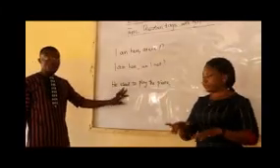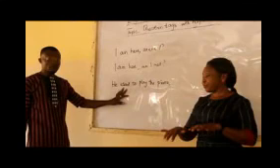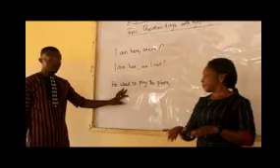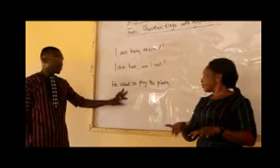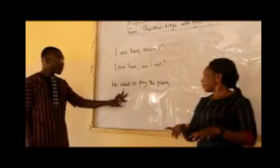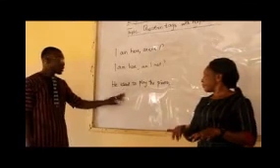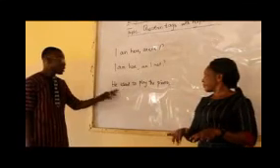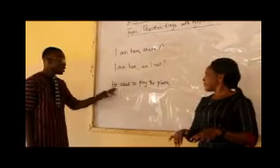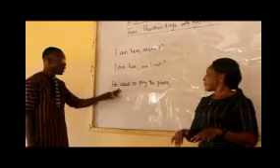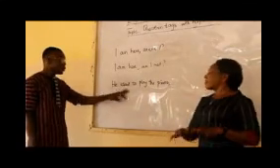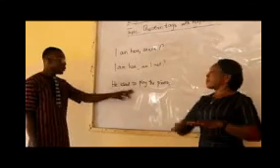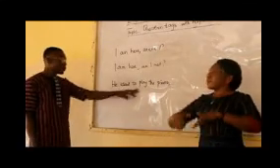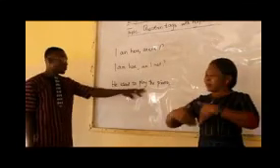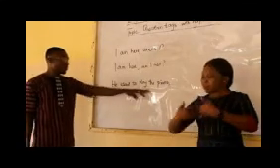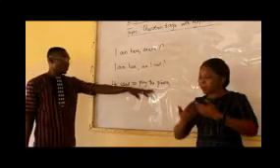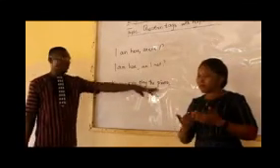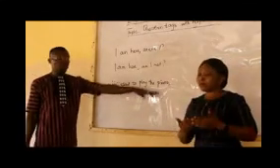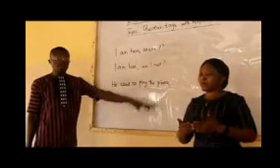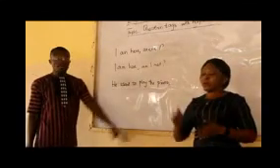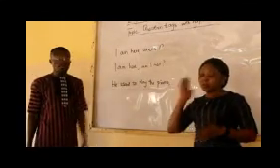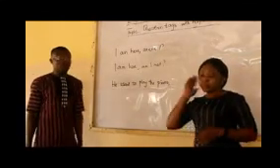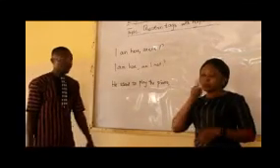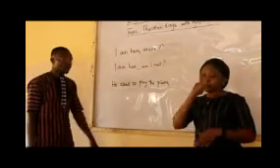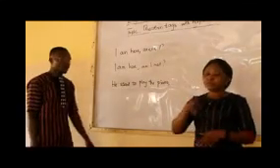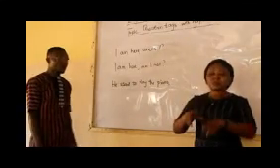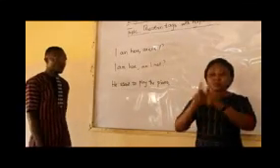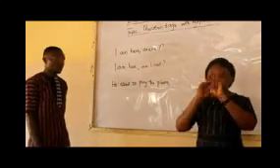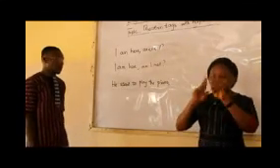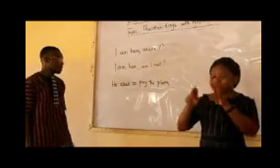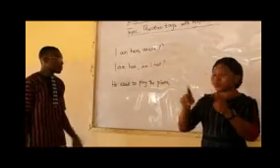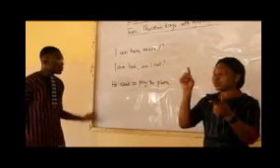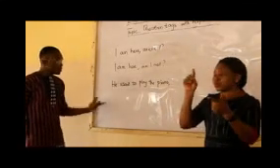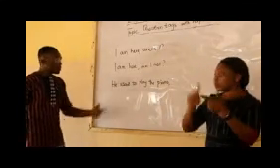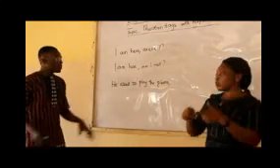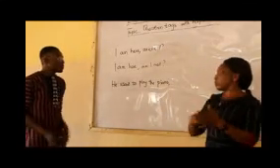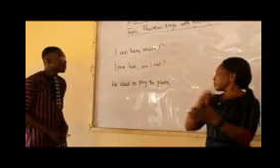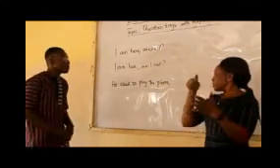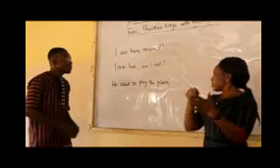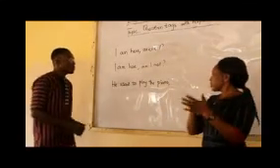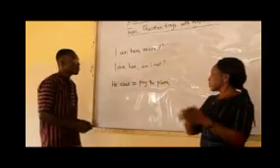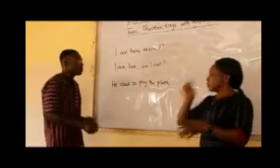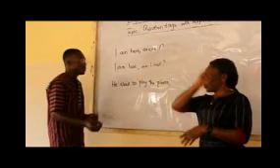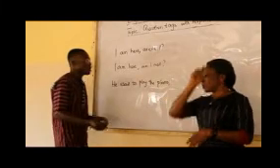expression? He used to play the piano.